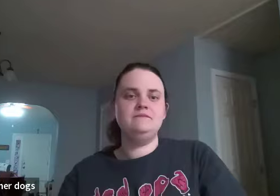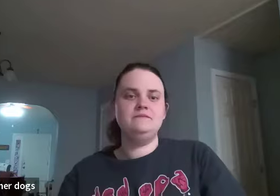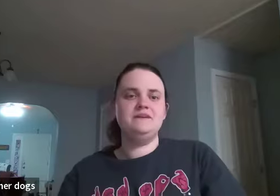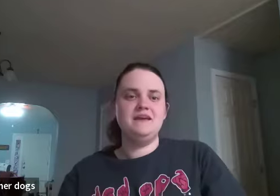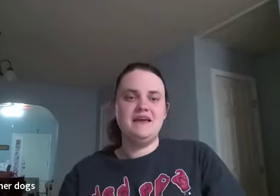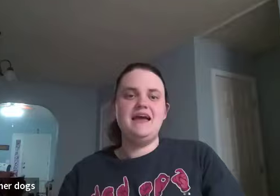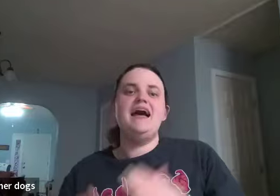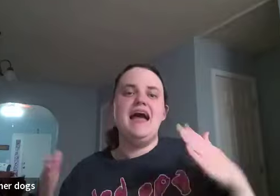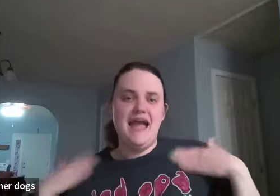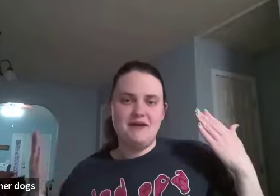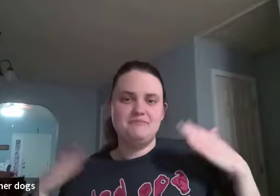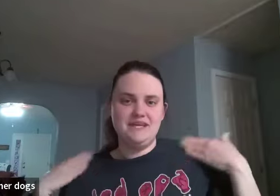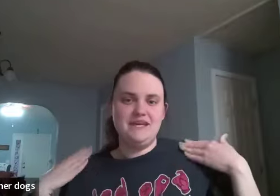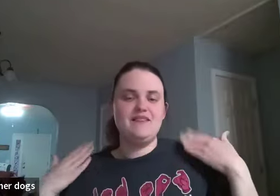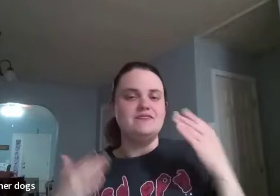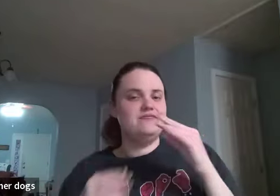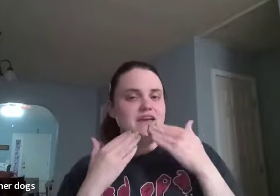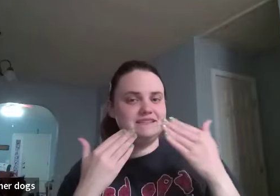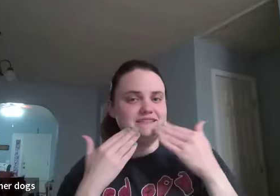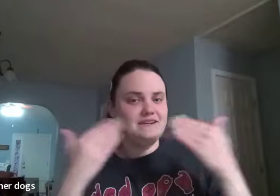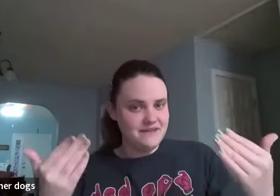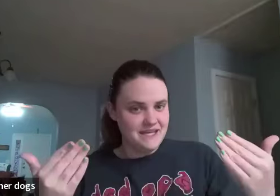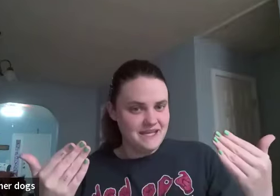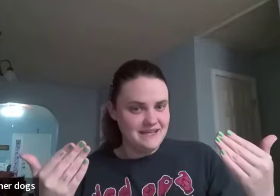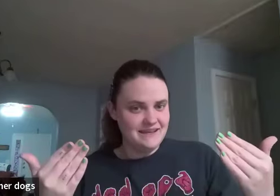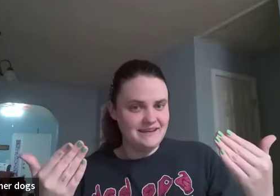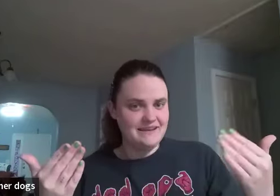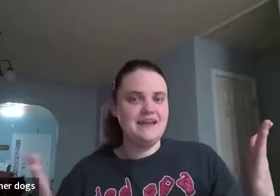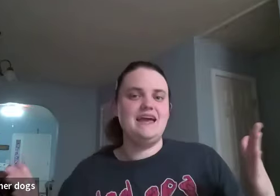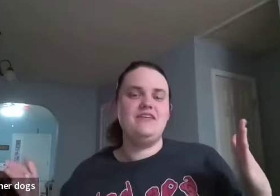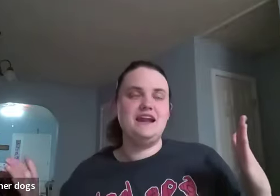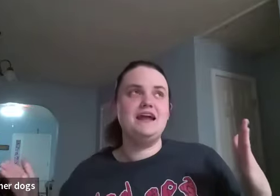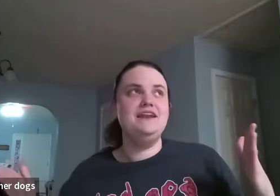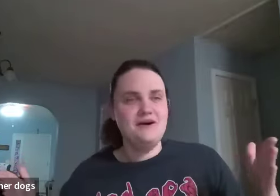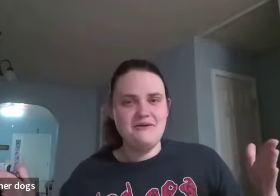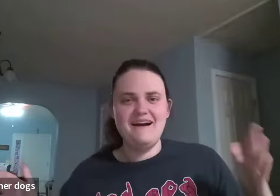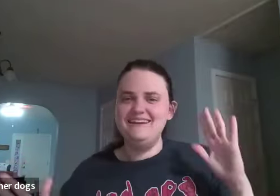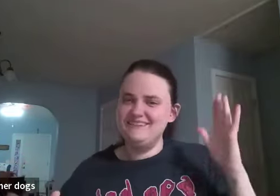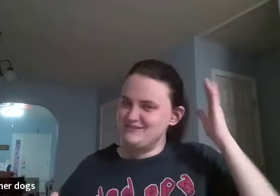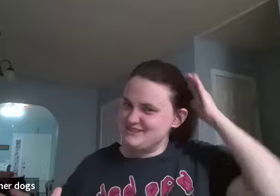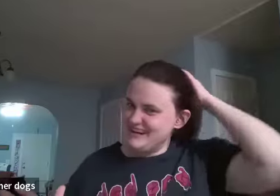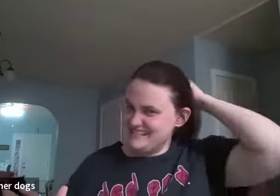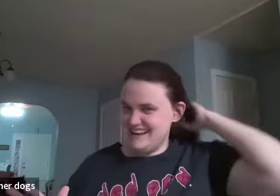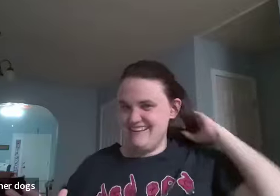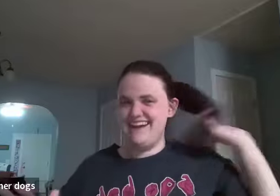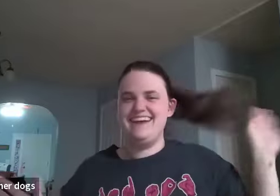Halloween, Happy Thanksgiving. And then I know it sounds crazy, okay,